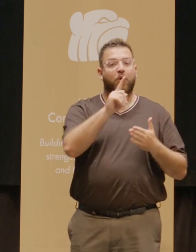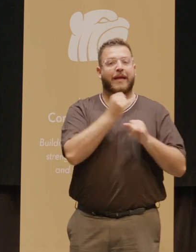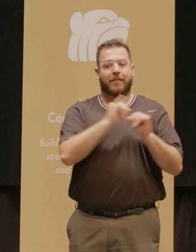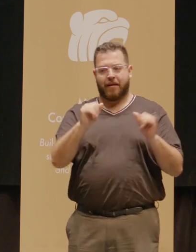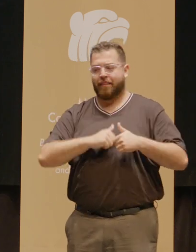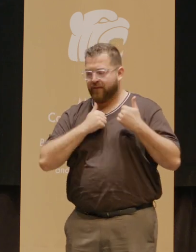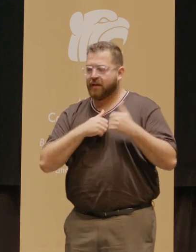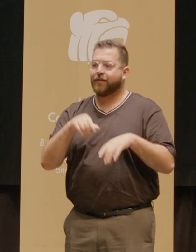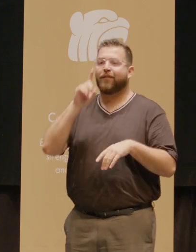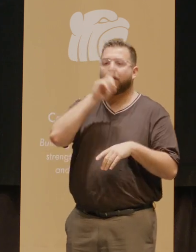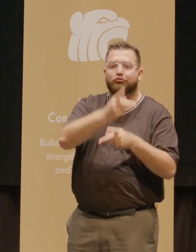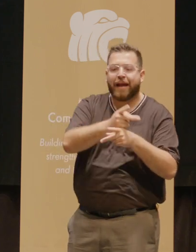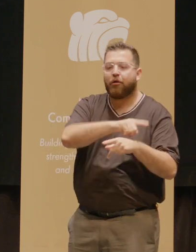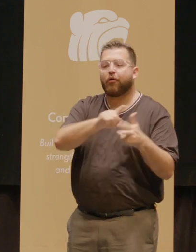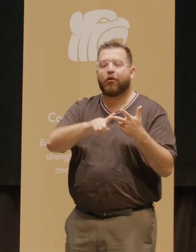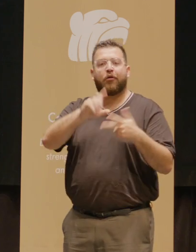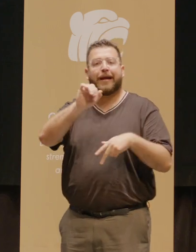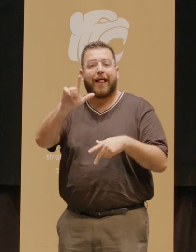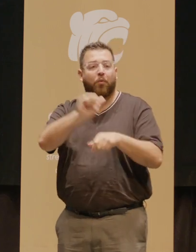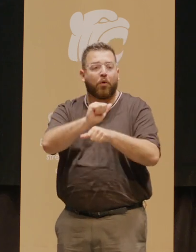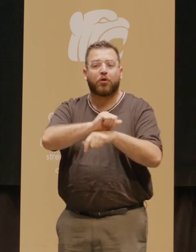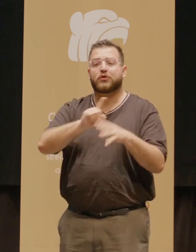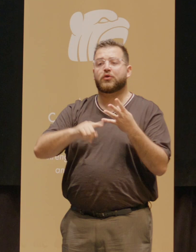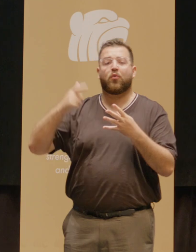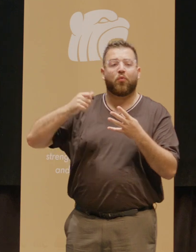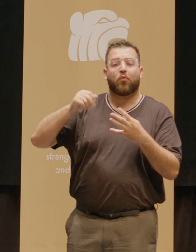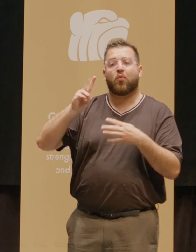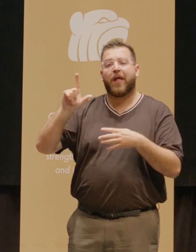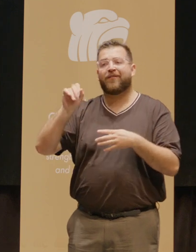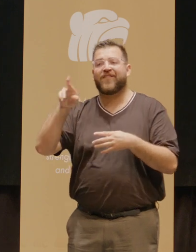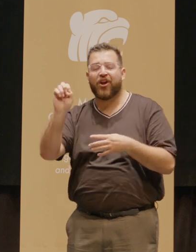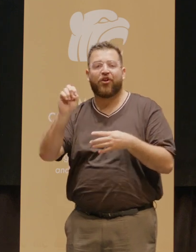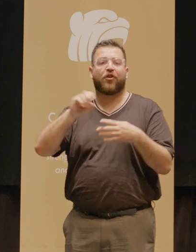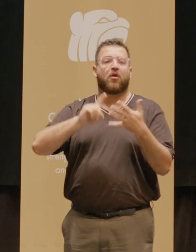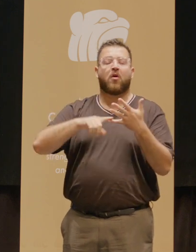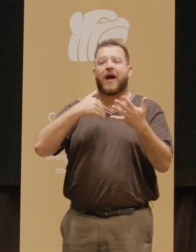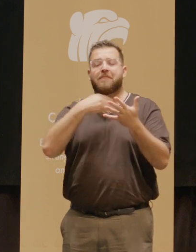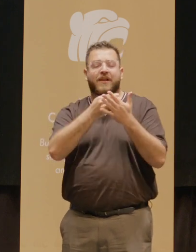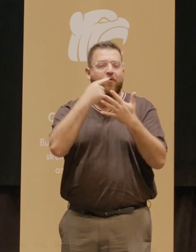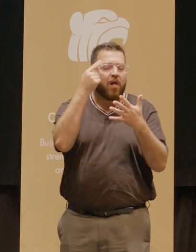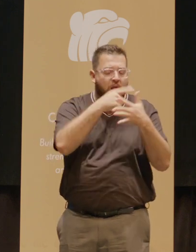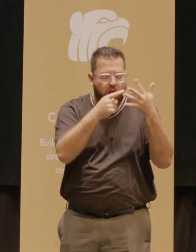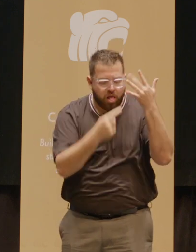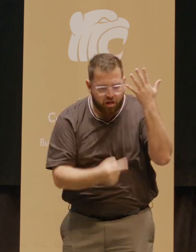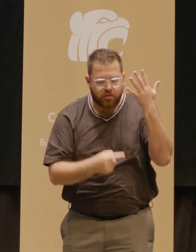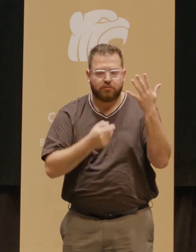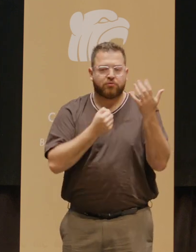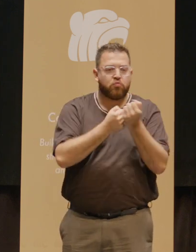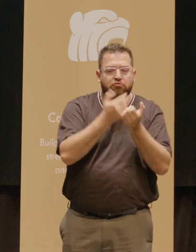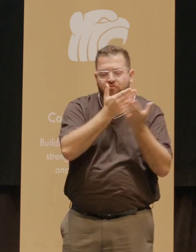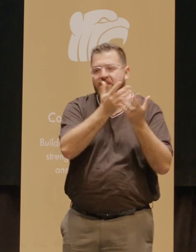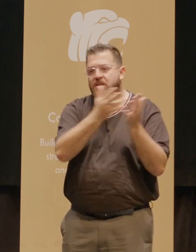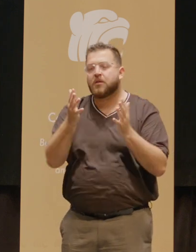care youth. Oh, we have money for CalWorks and welfare to work program back in the day. Oh, we have money for this, so support services.